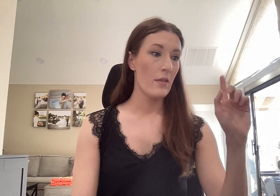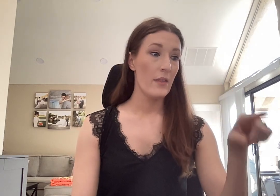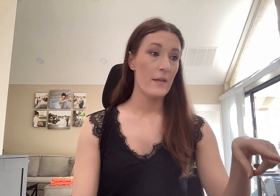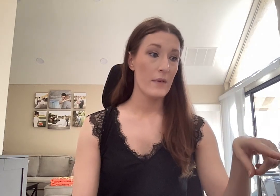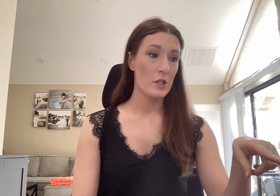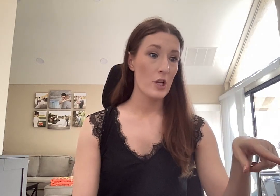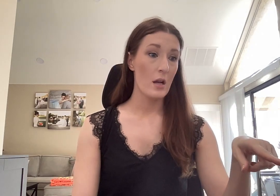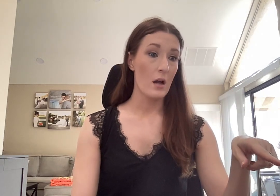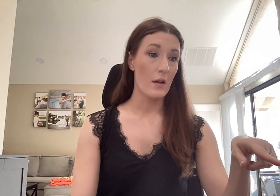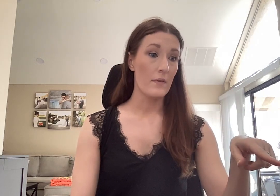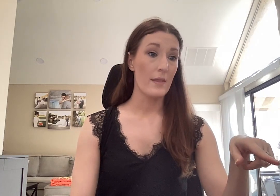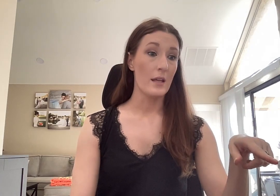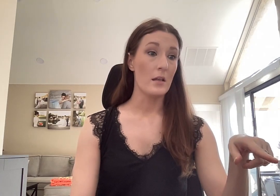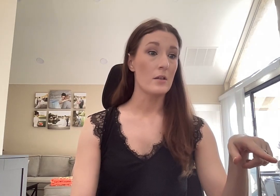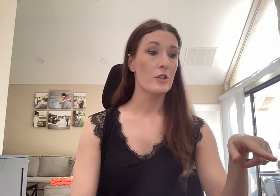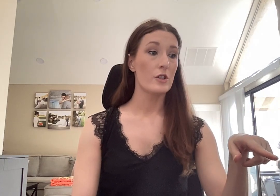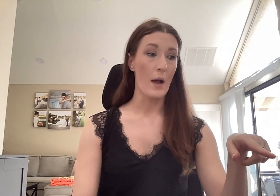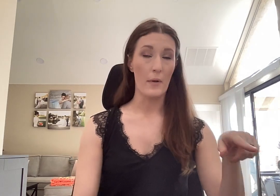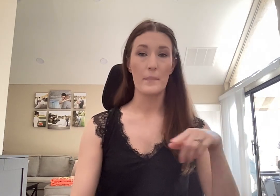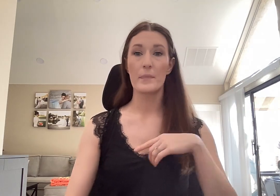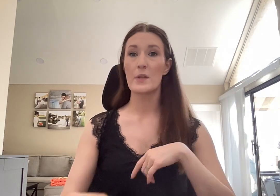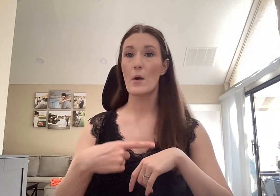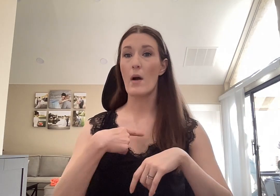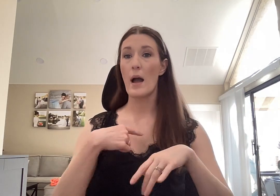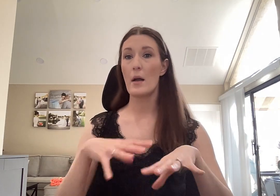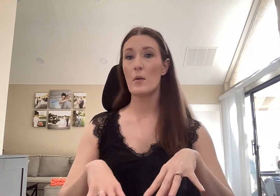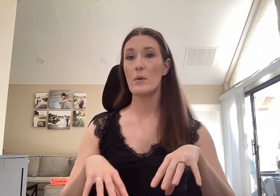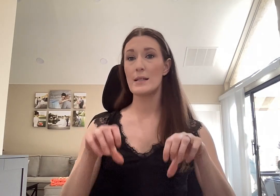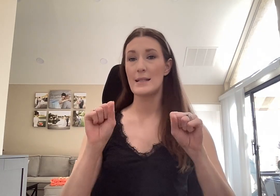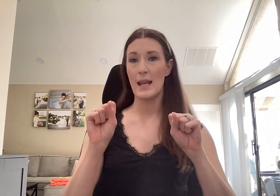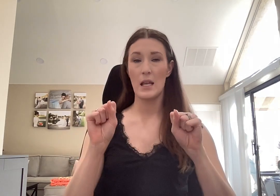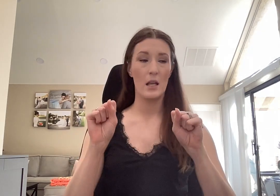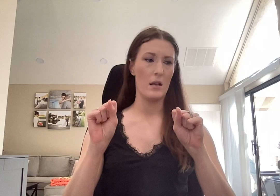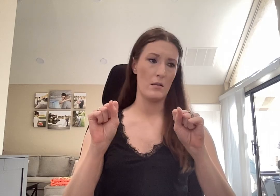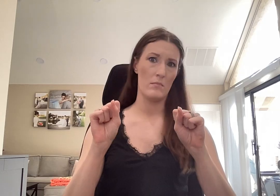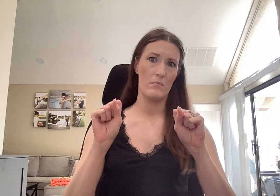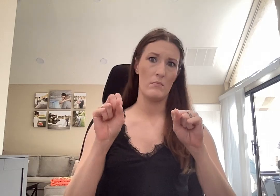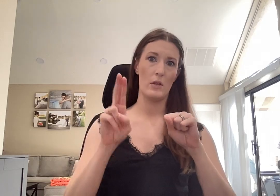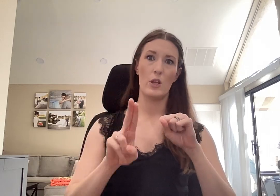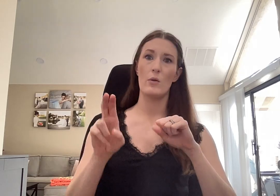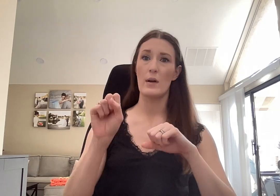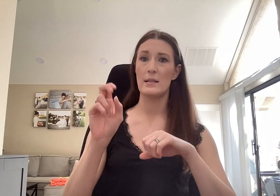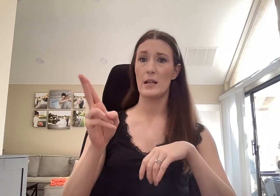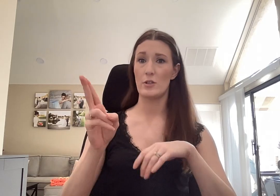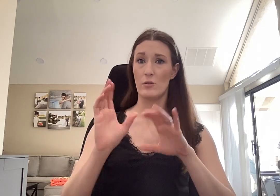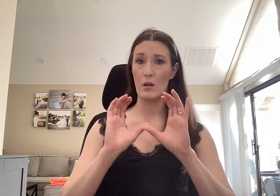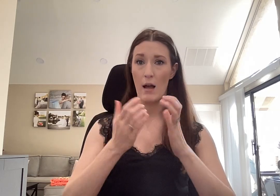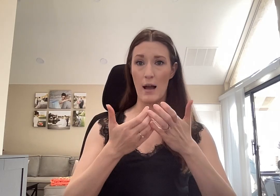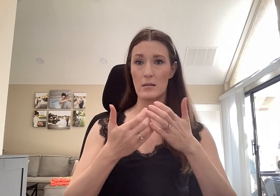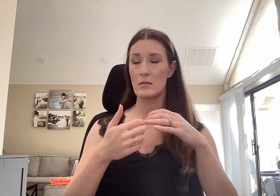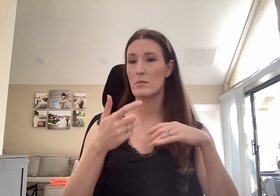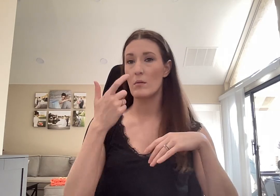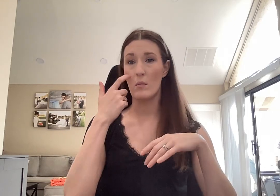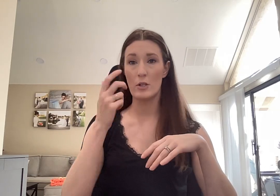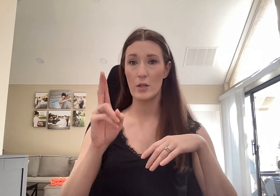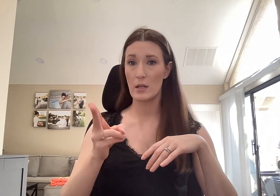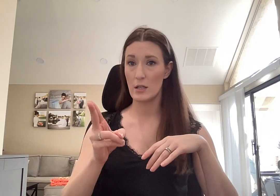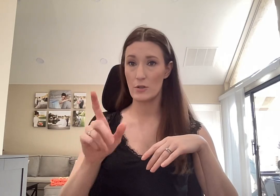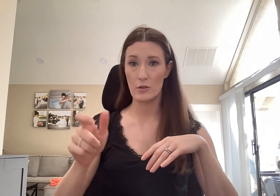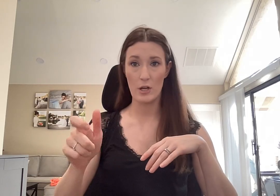The invention of the shower. So I was taking U.S. history class, watching the History